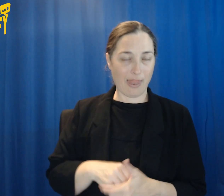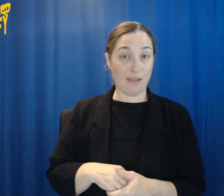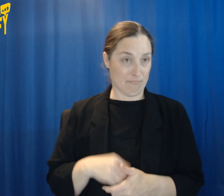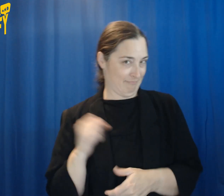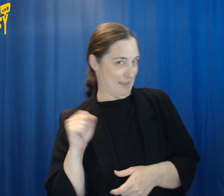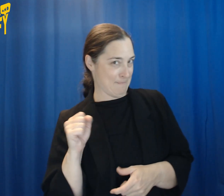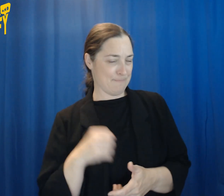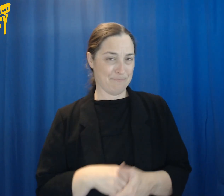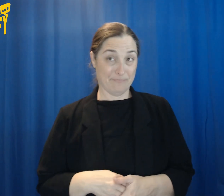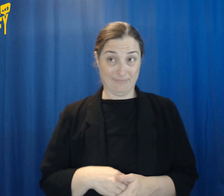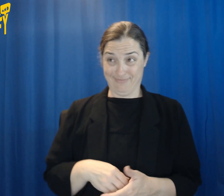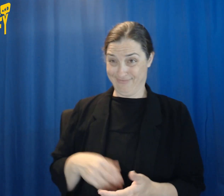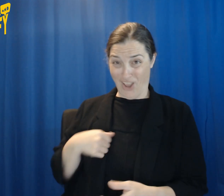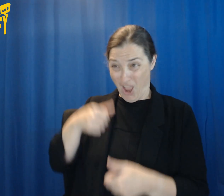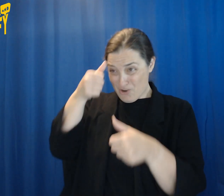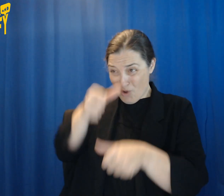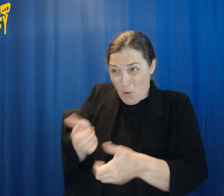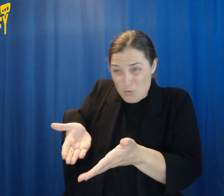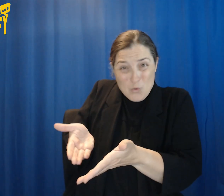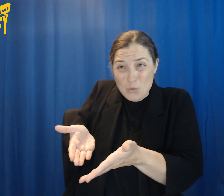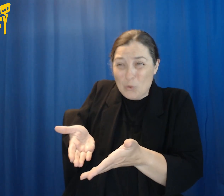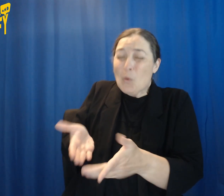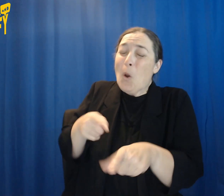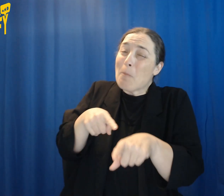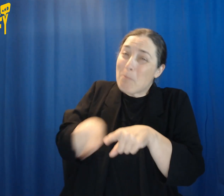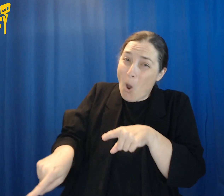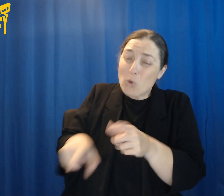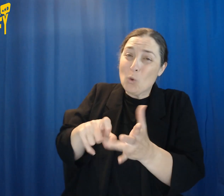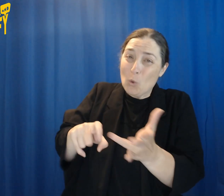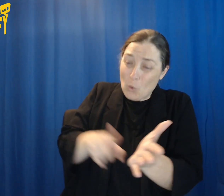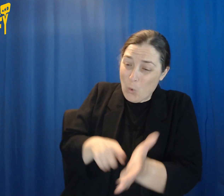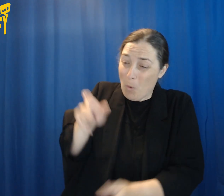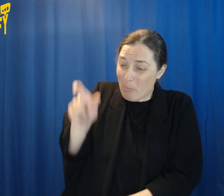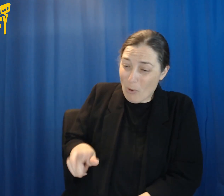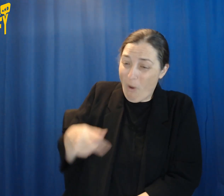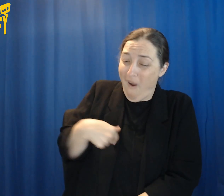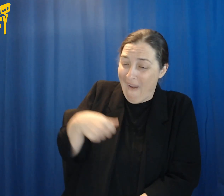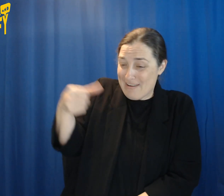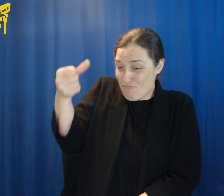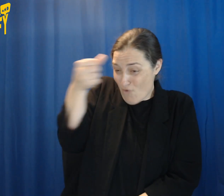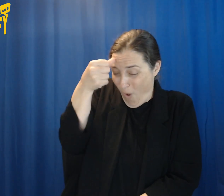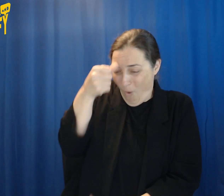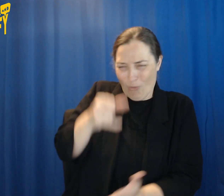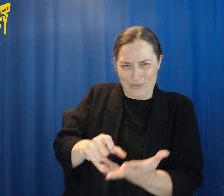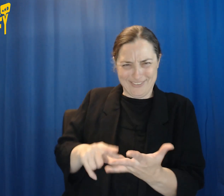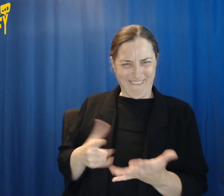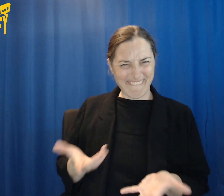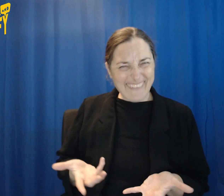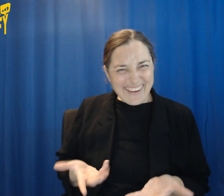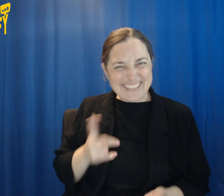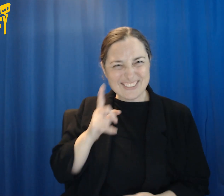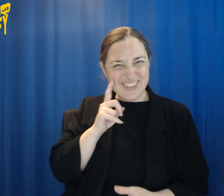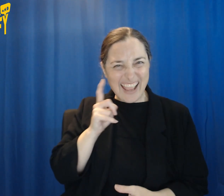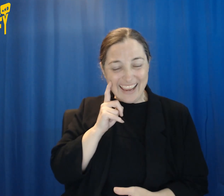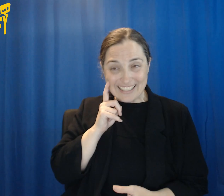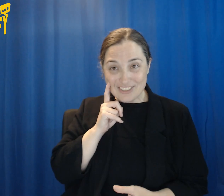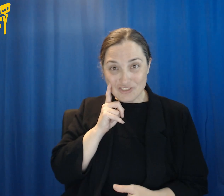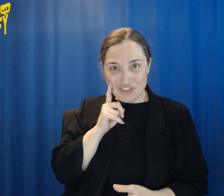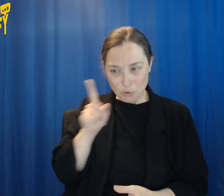And knowing you now, I'm like, you're one of the coolest people that I know. So that was strange for me to read how you felt when you were